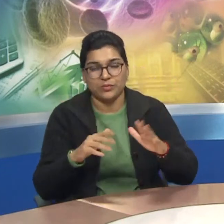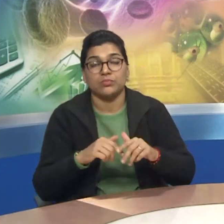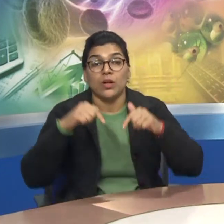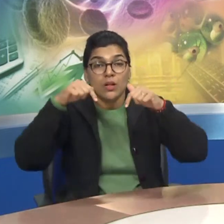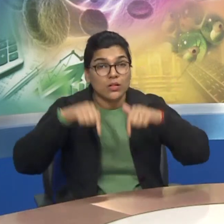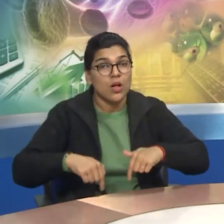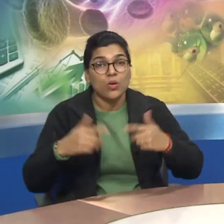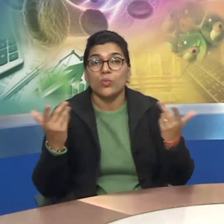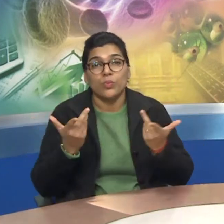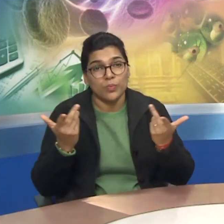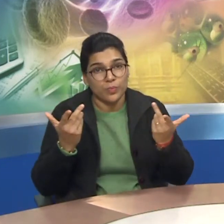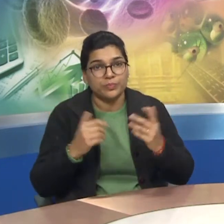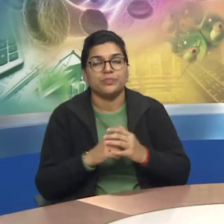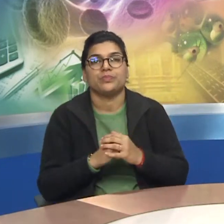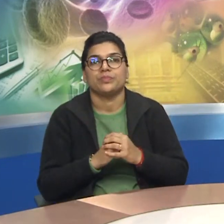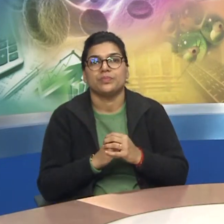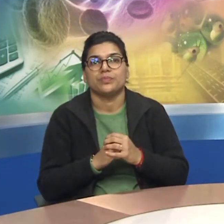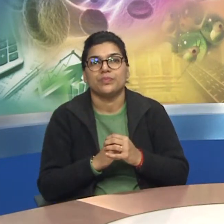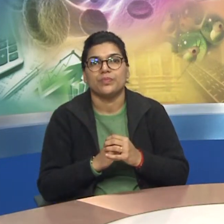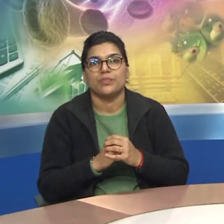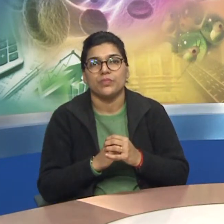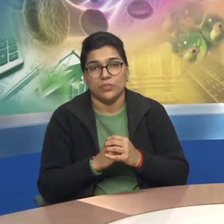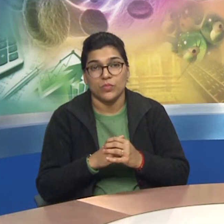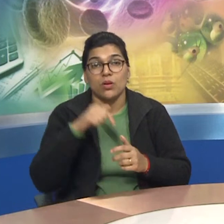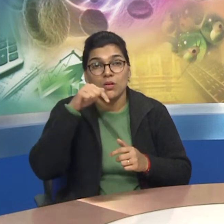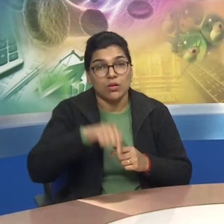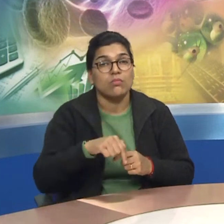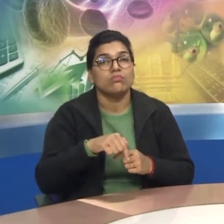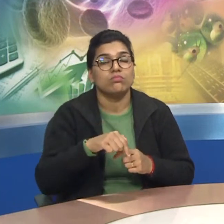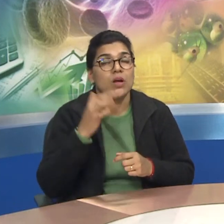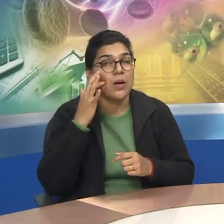So we have understood the meaning of the poem.